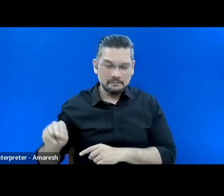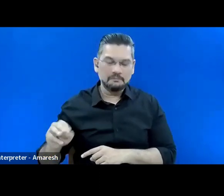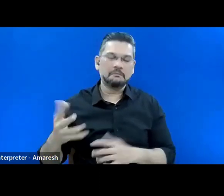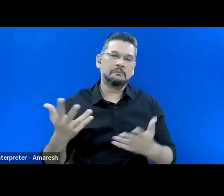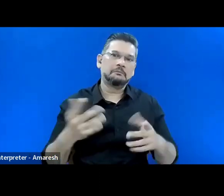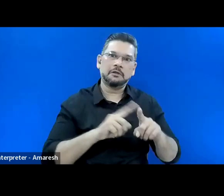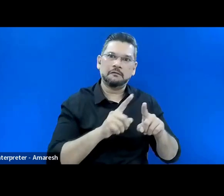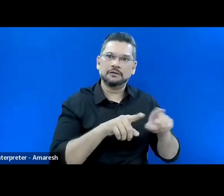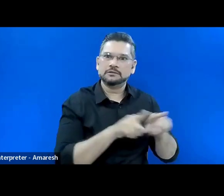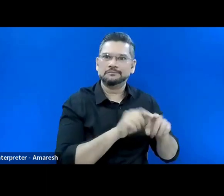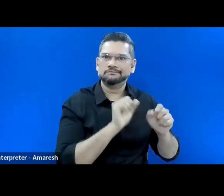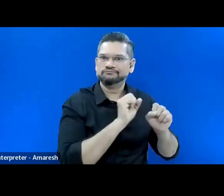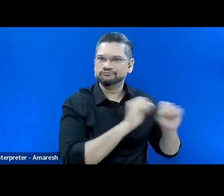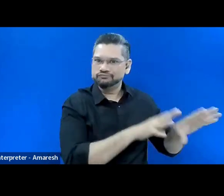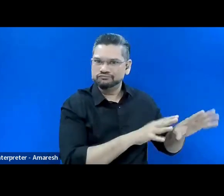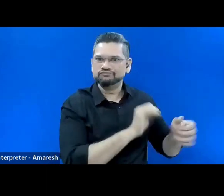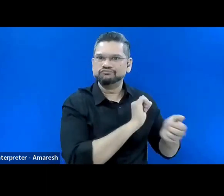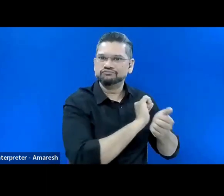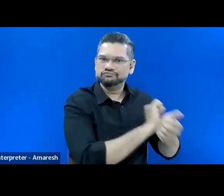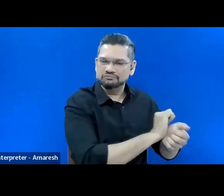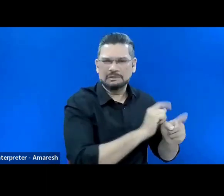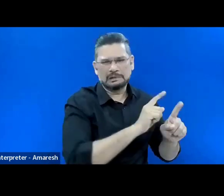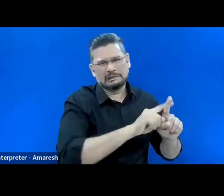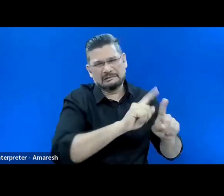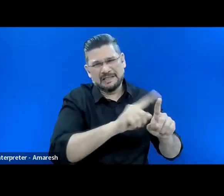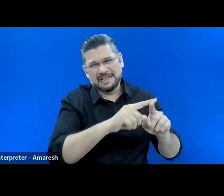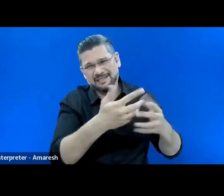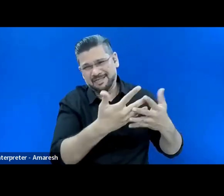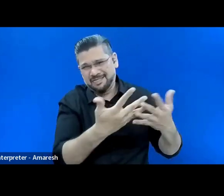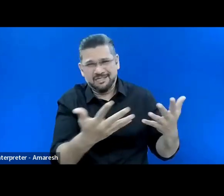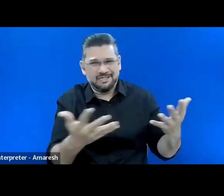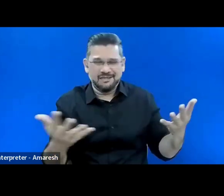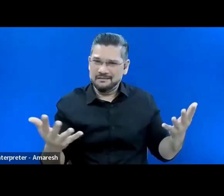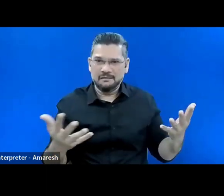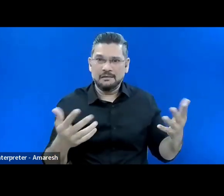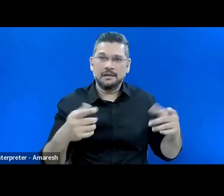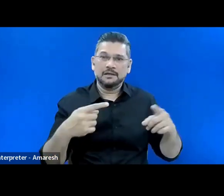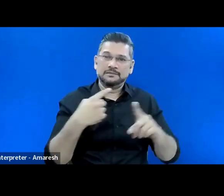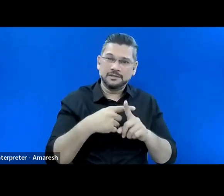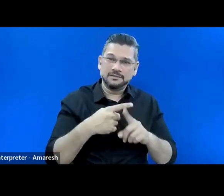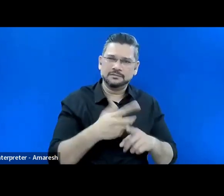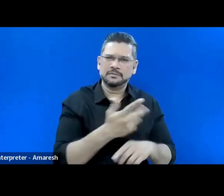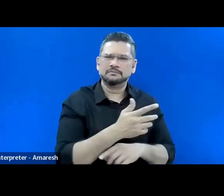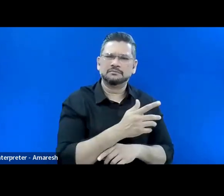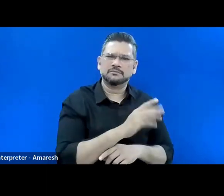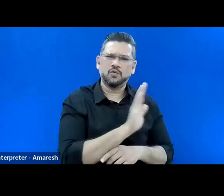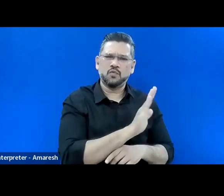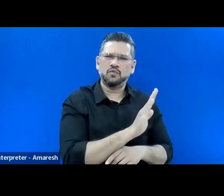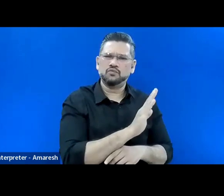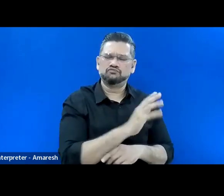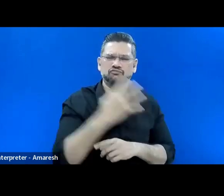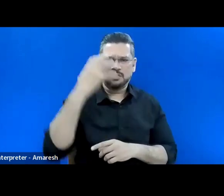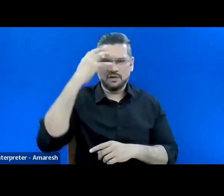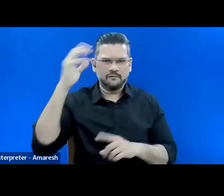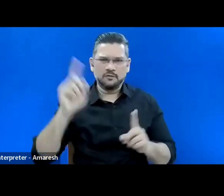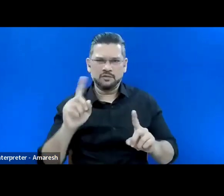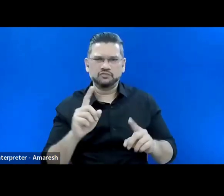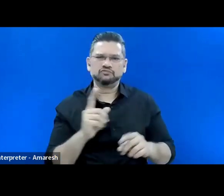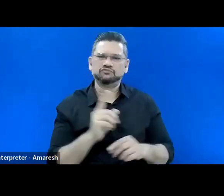nursing homes, and a variety of now private care institutions is being established in many, many